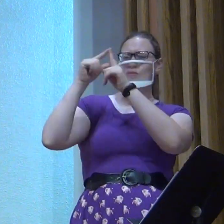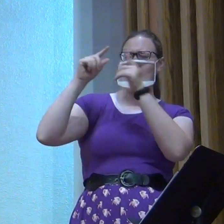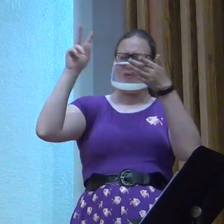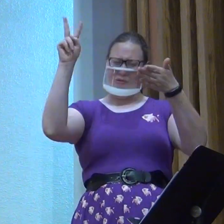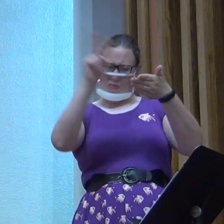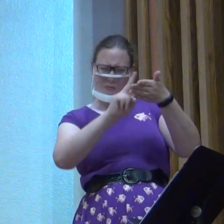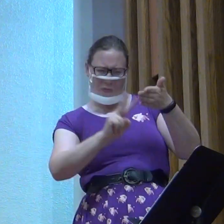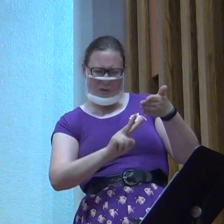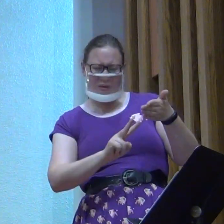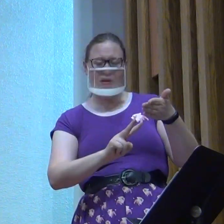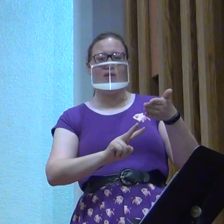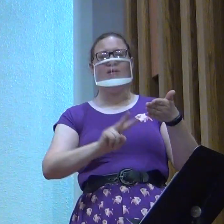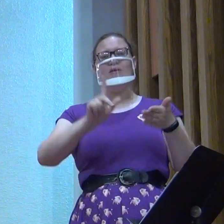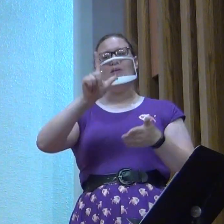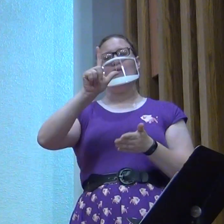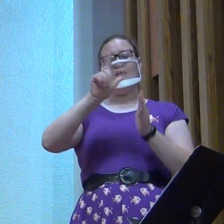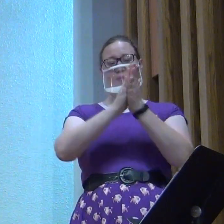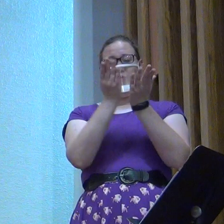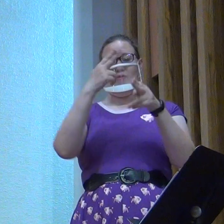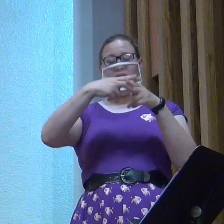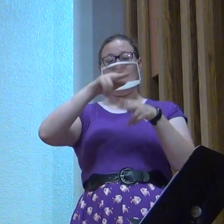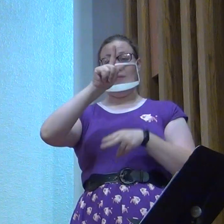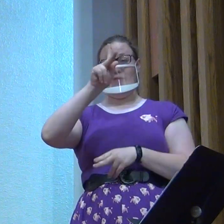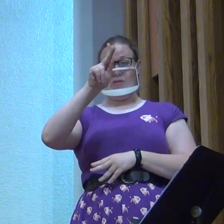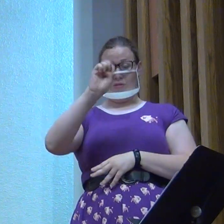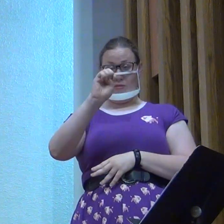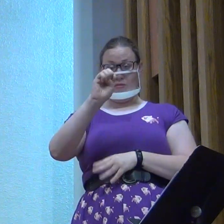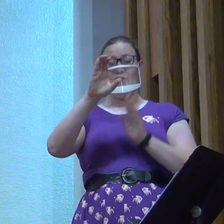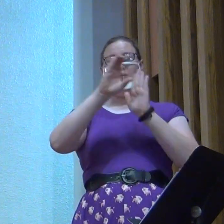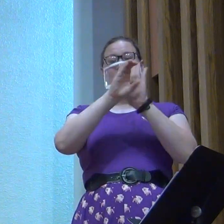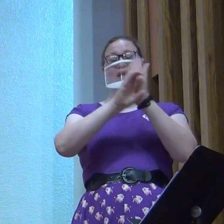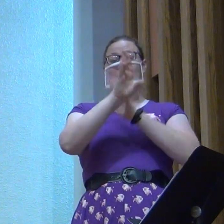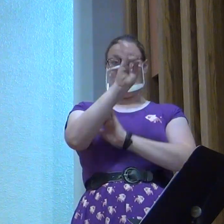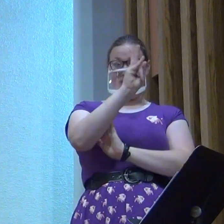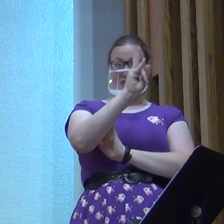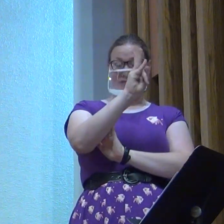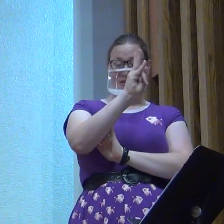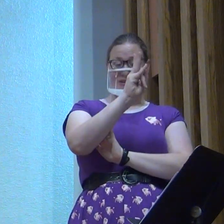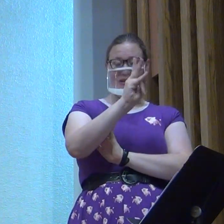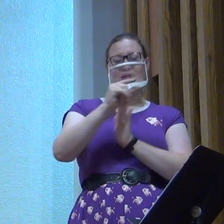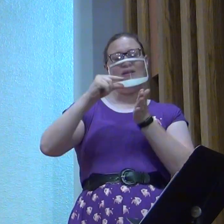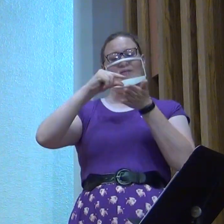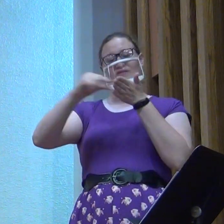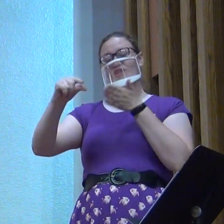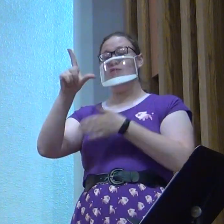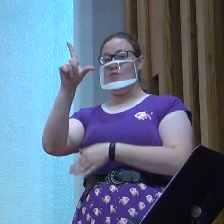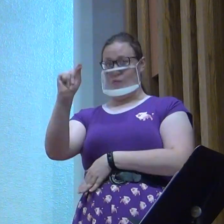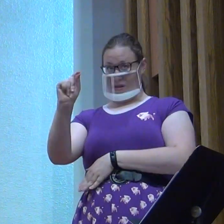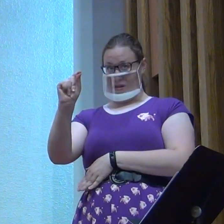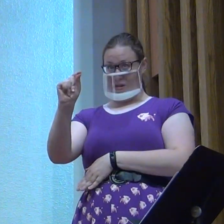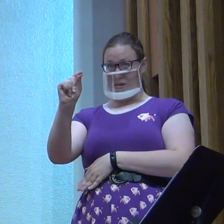Luke chapter 17, starting with verse 20.